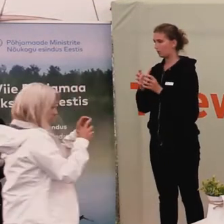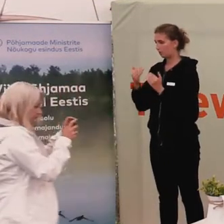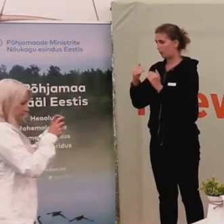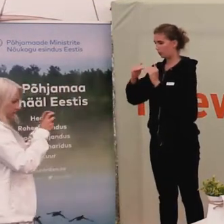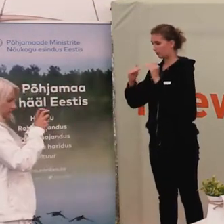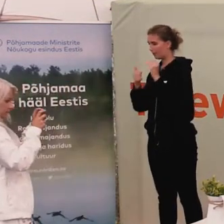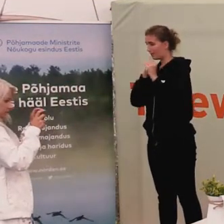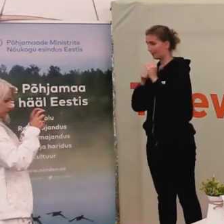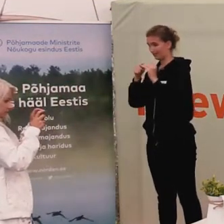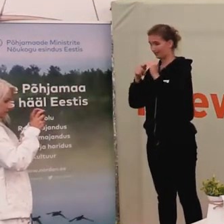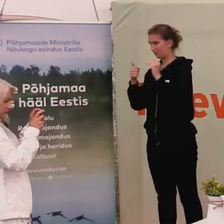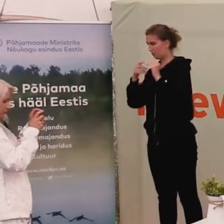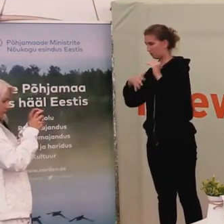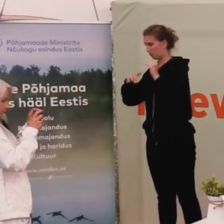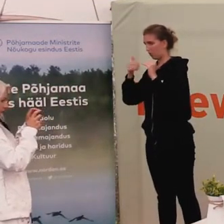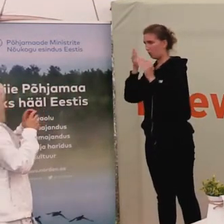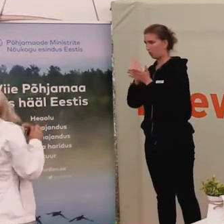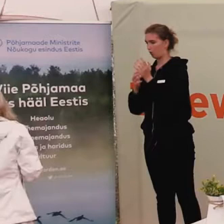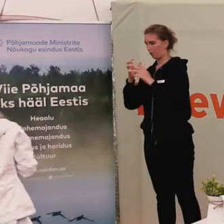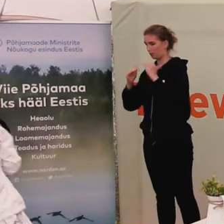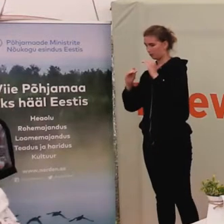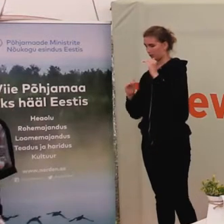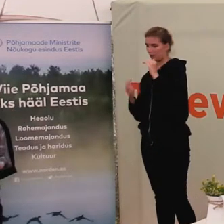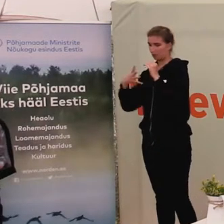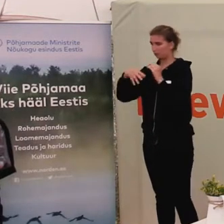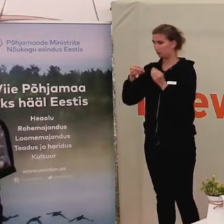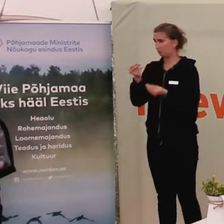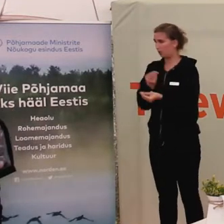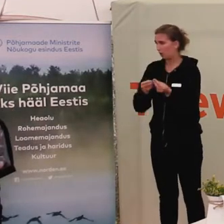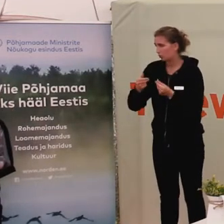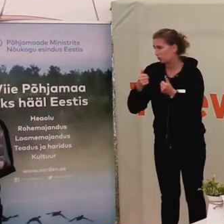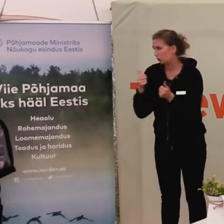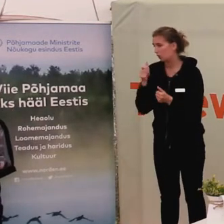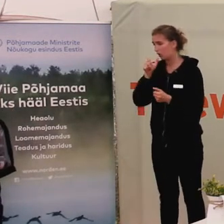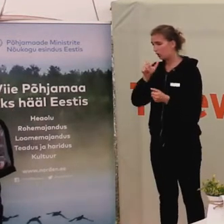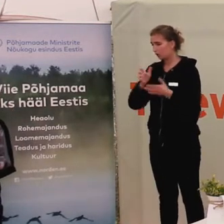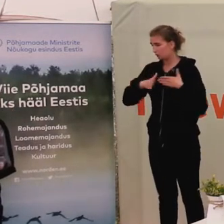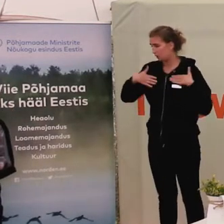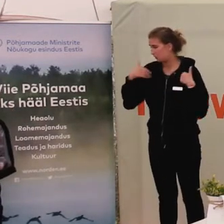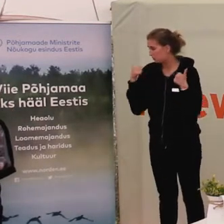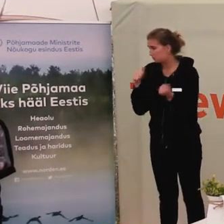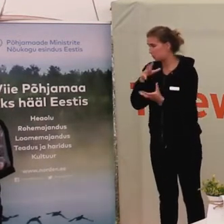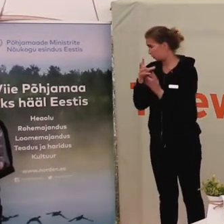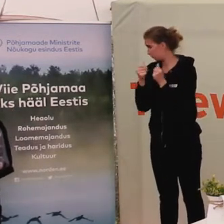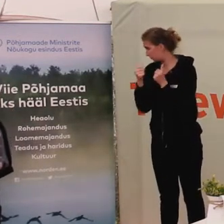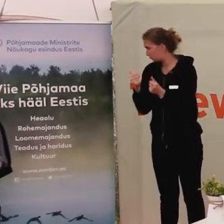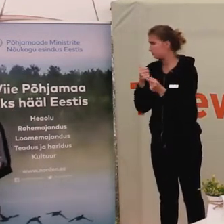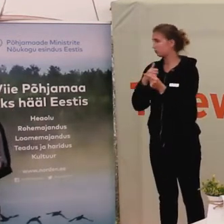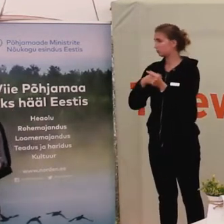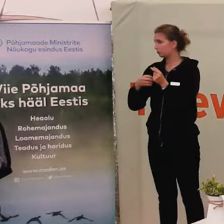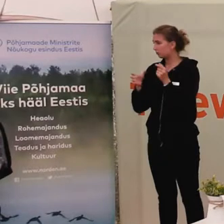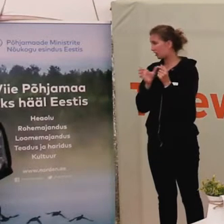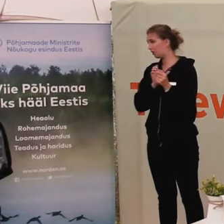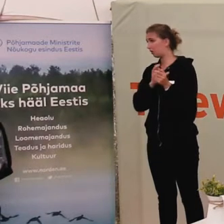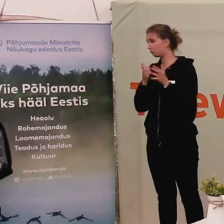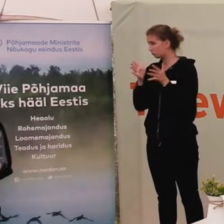now. We have a good economy, people are relatively healthy and wealthy,